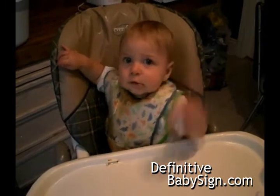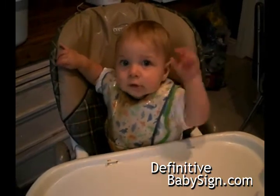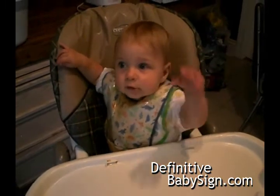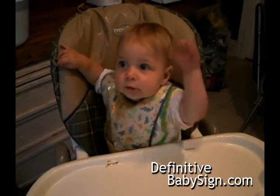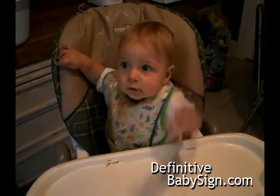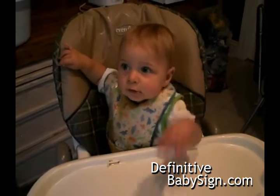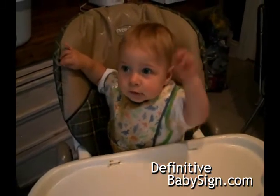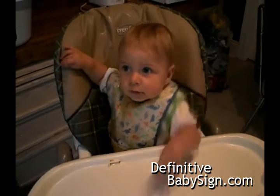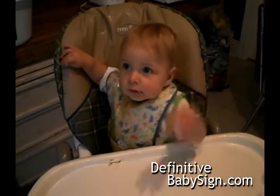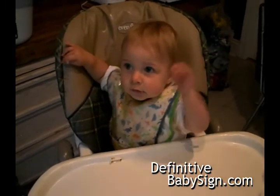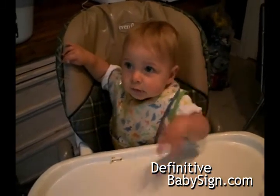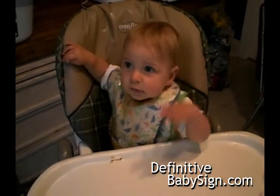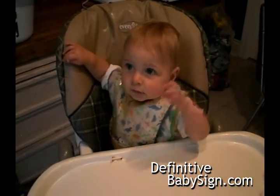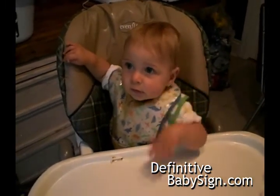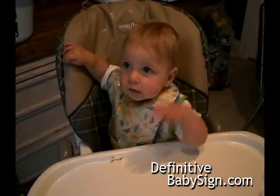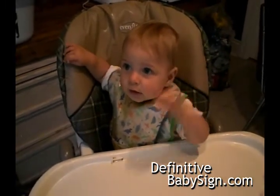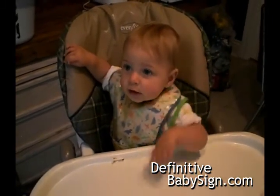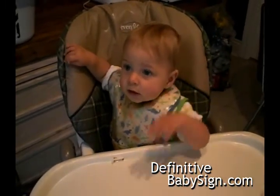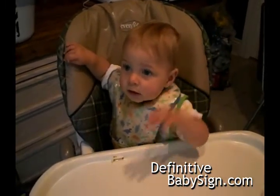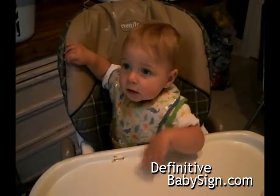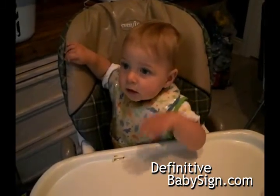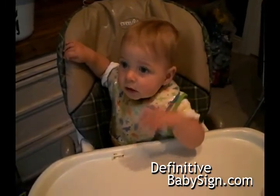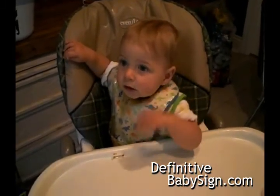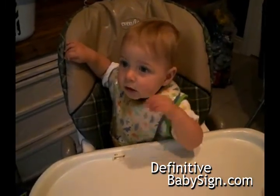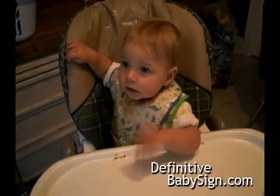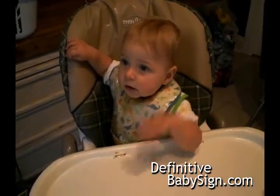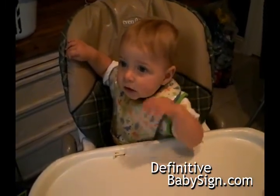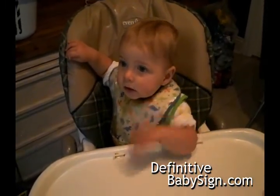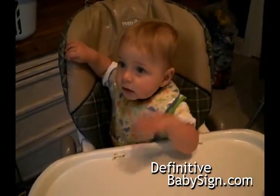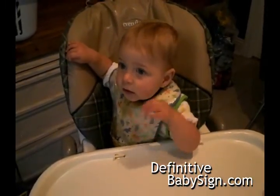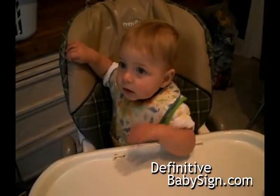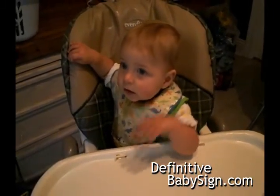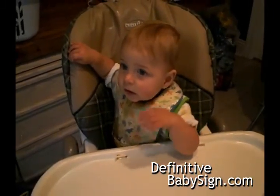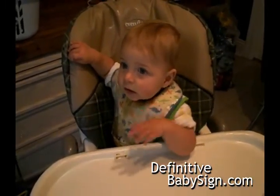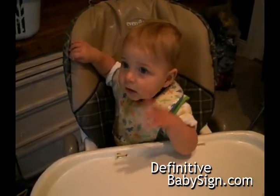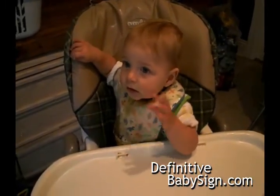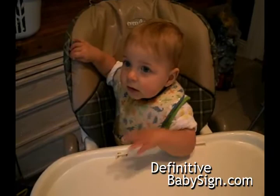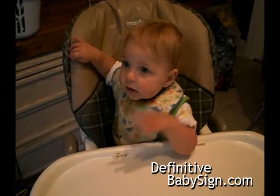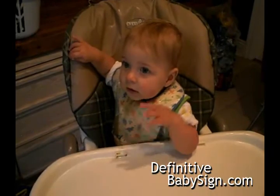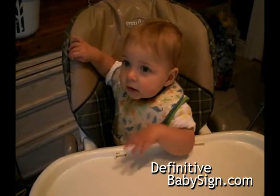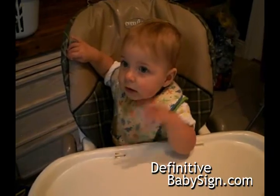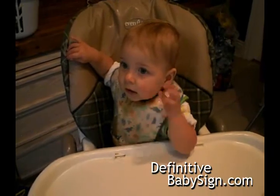All done. That's right. All done. Bye-bye. All done lunch.